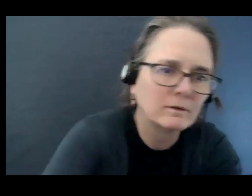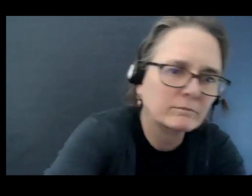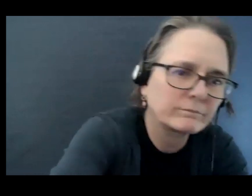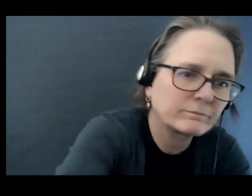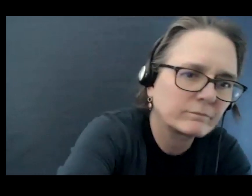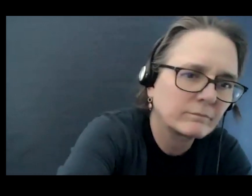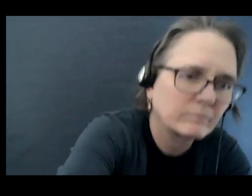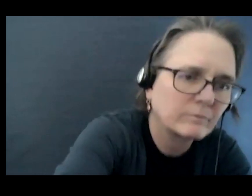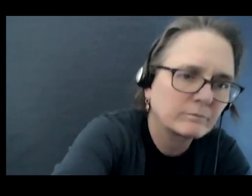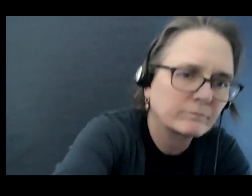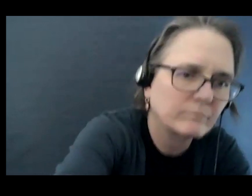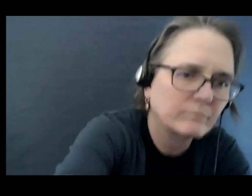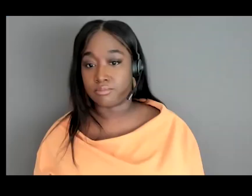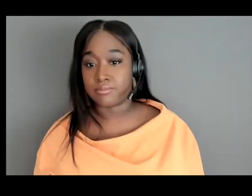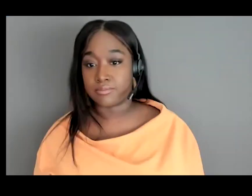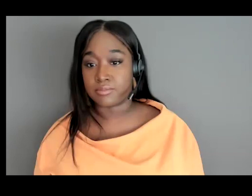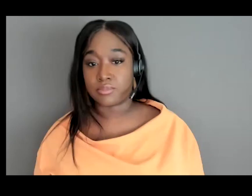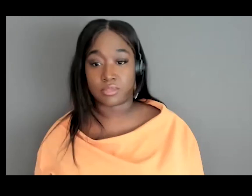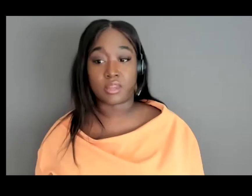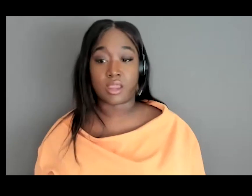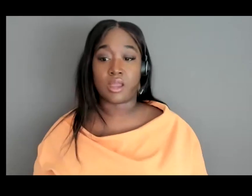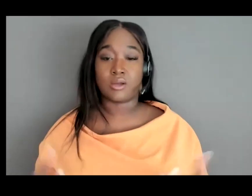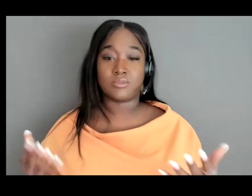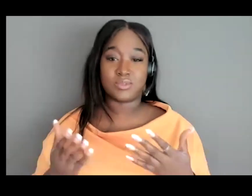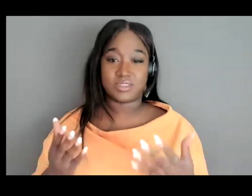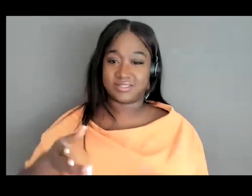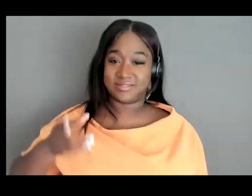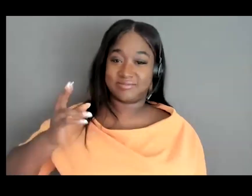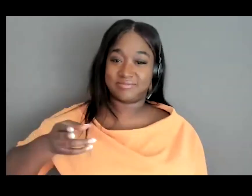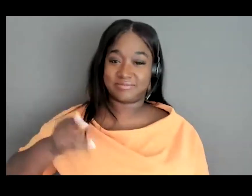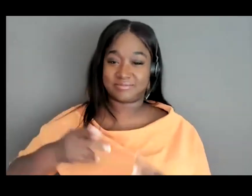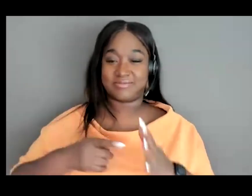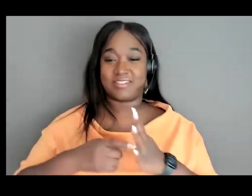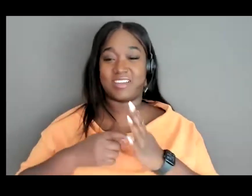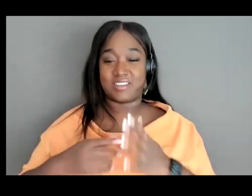that full ROI?